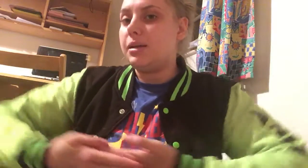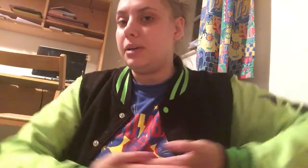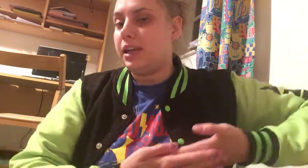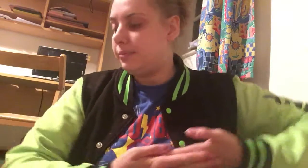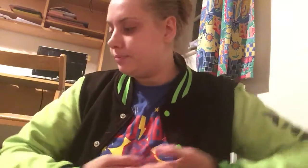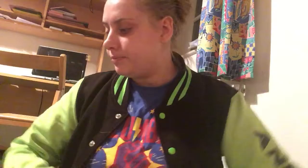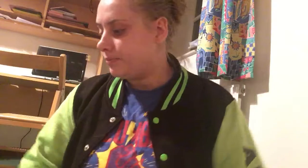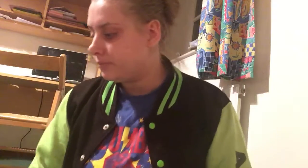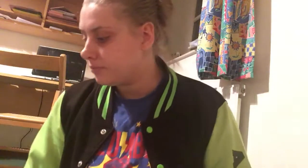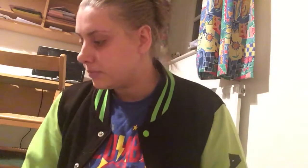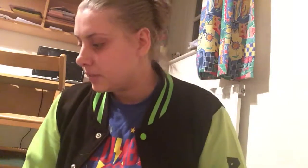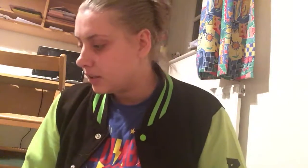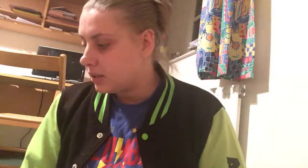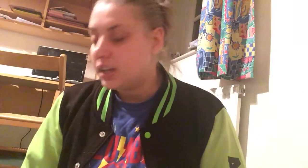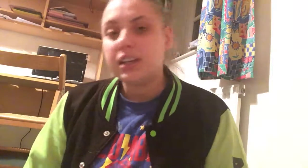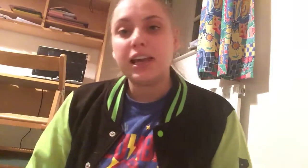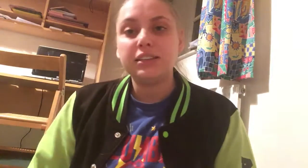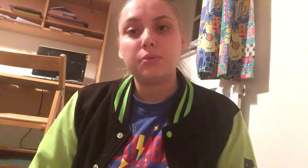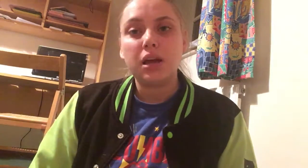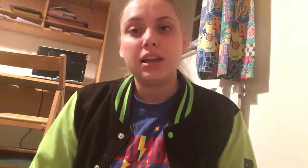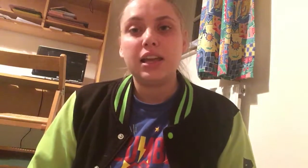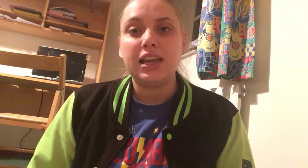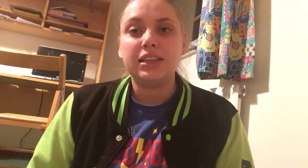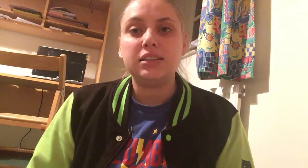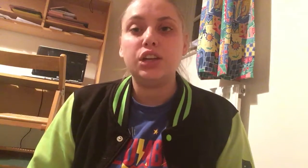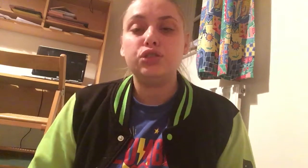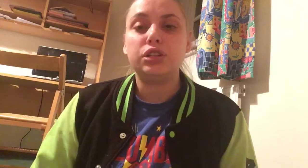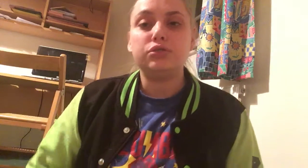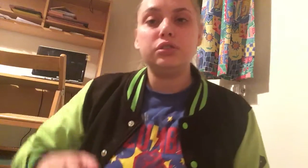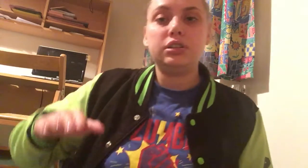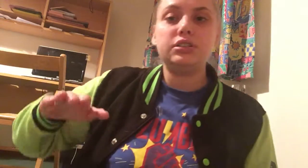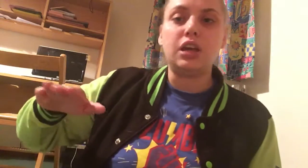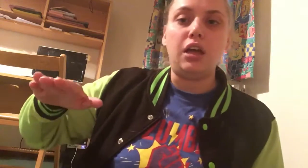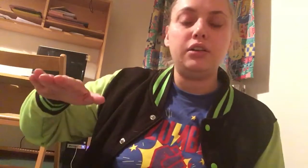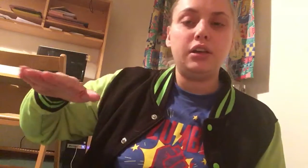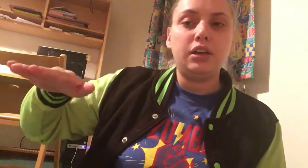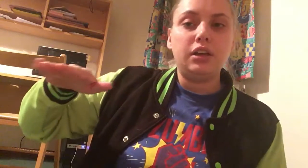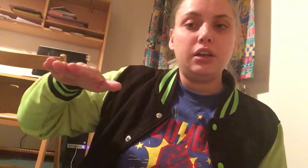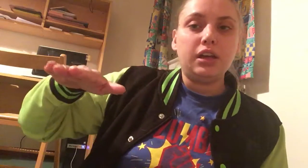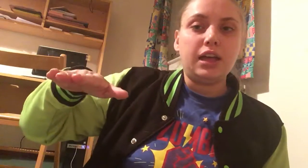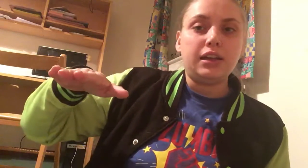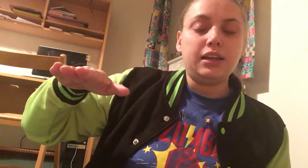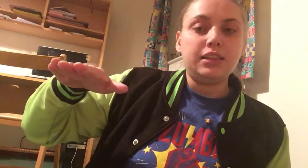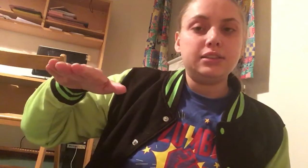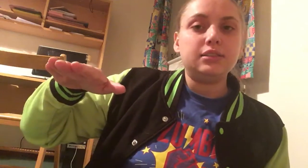Baby. Next one is children, so hand like this,